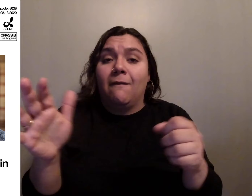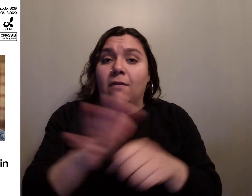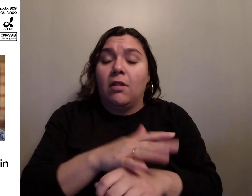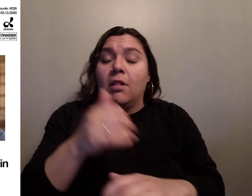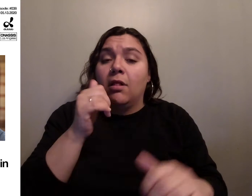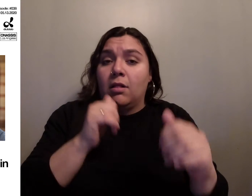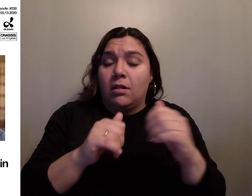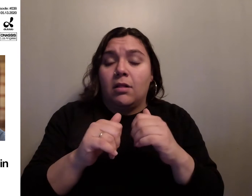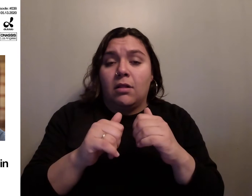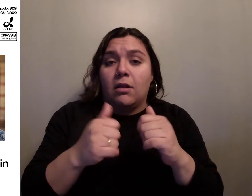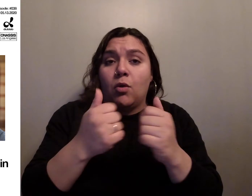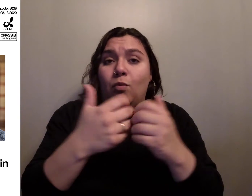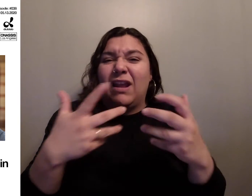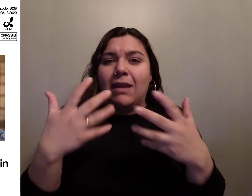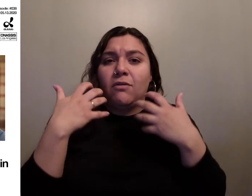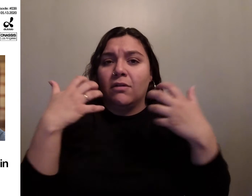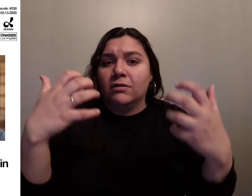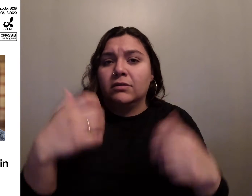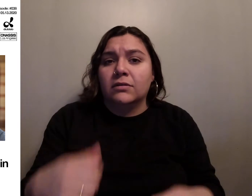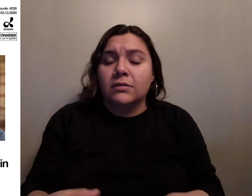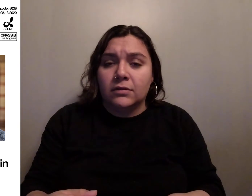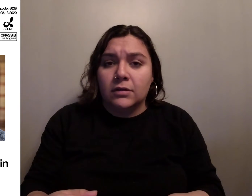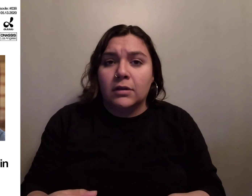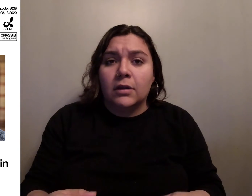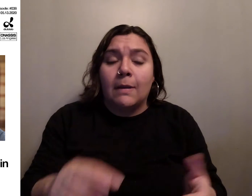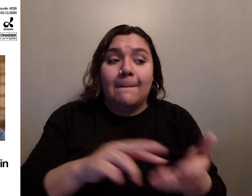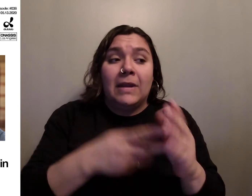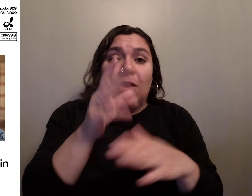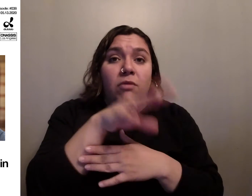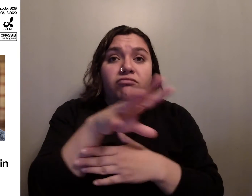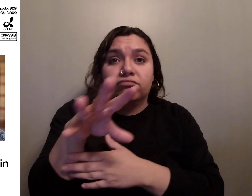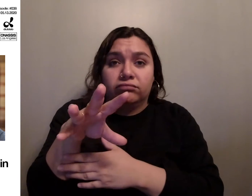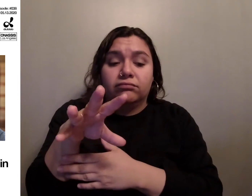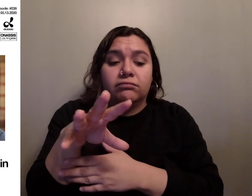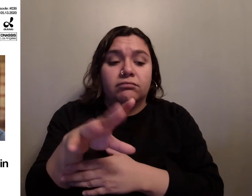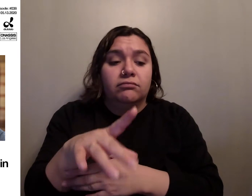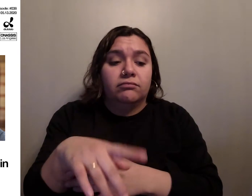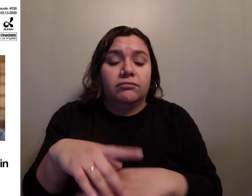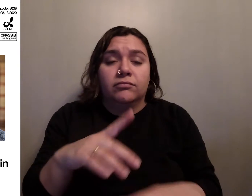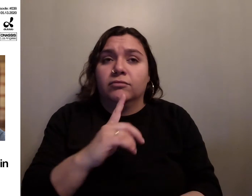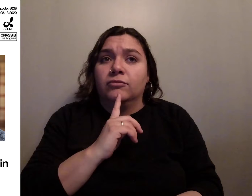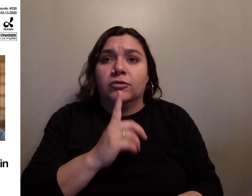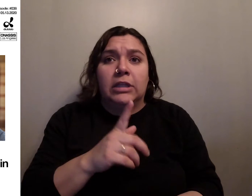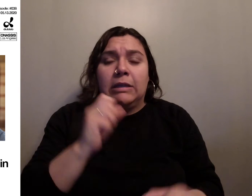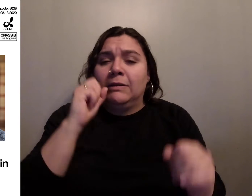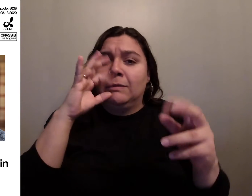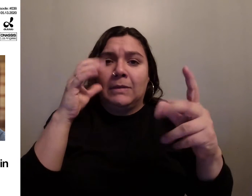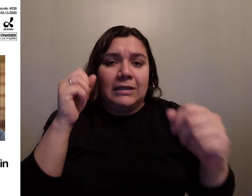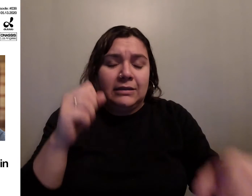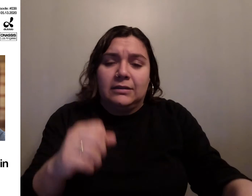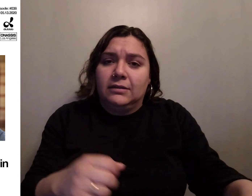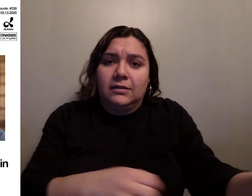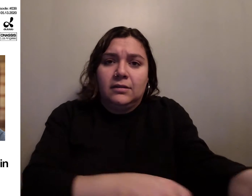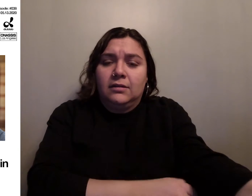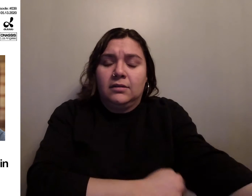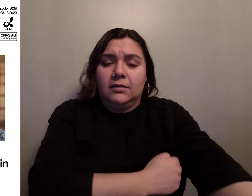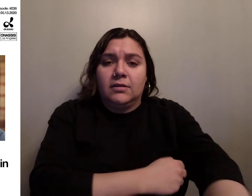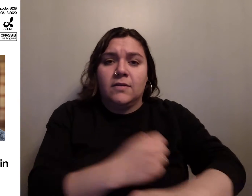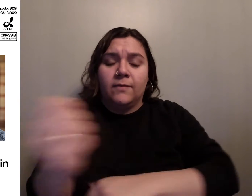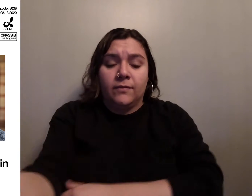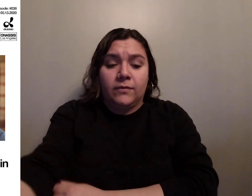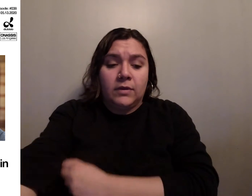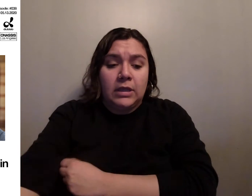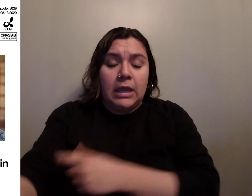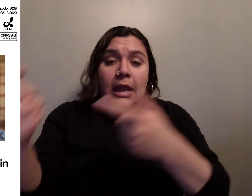the program under full production conditions without an audience. And we videotaped it, and it was